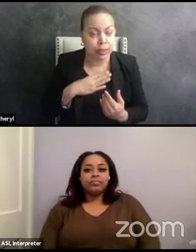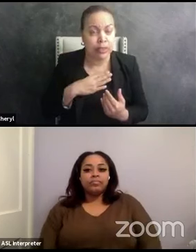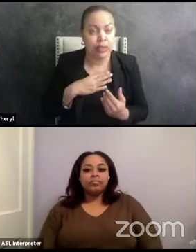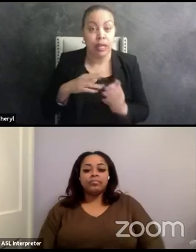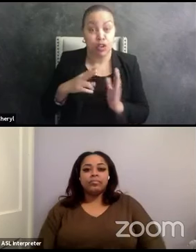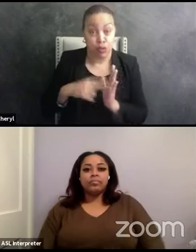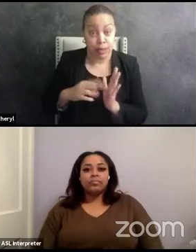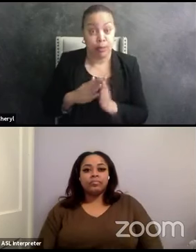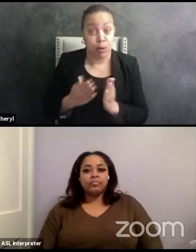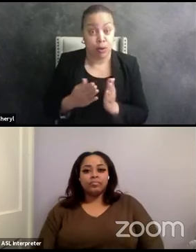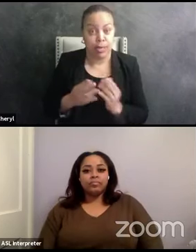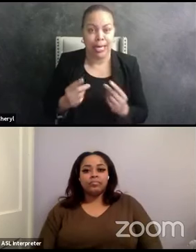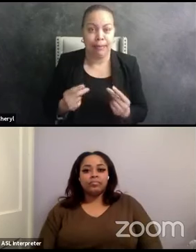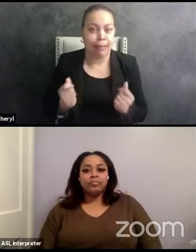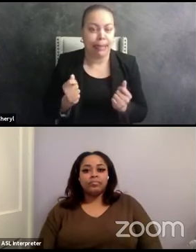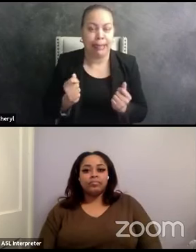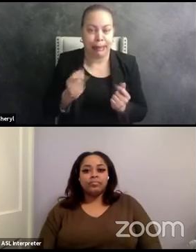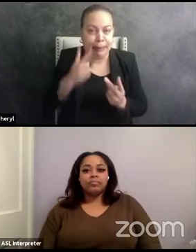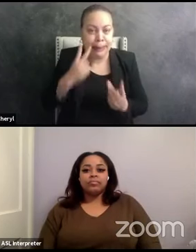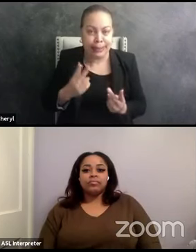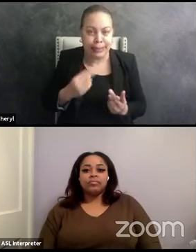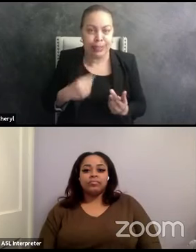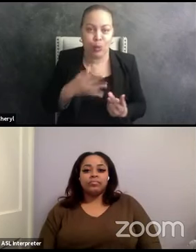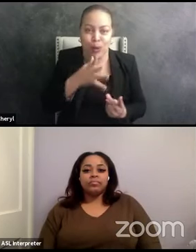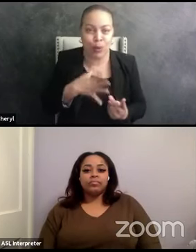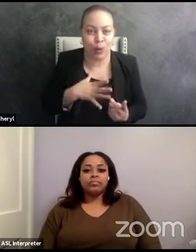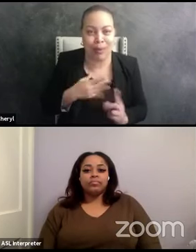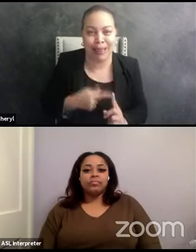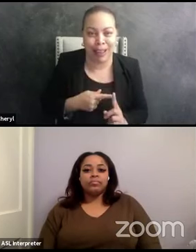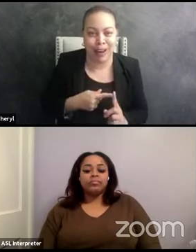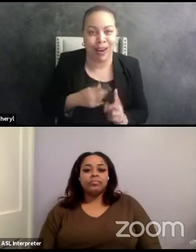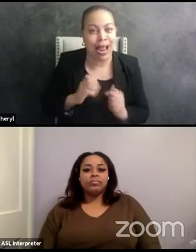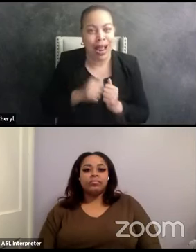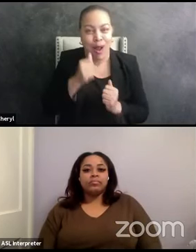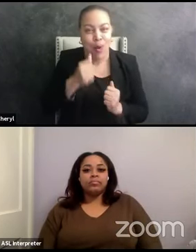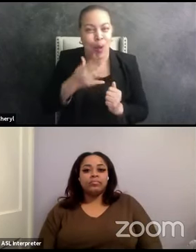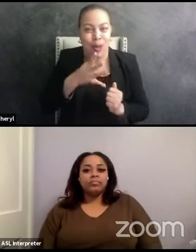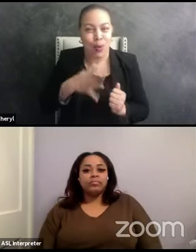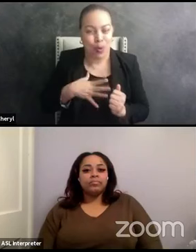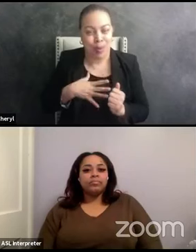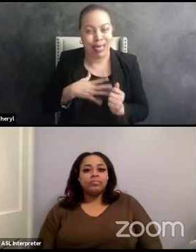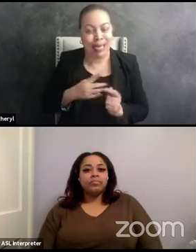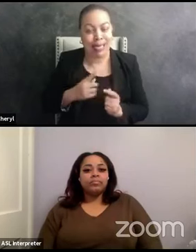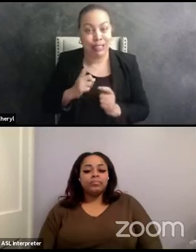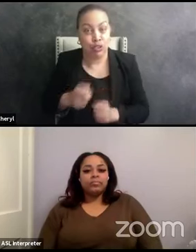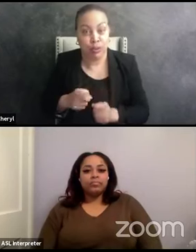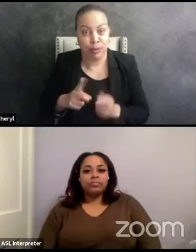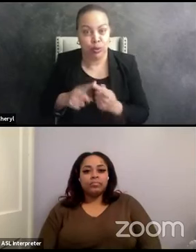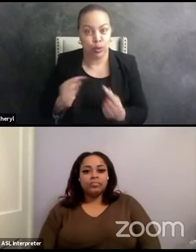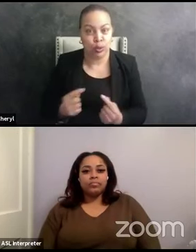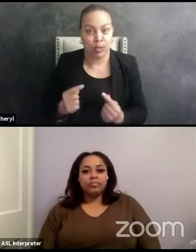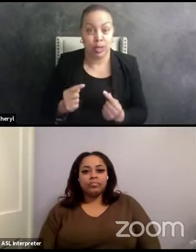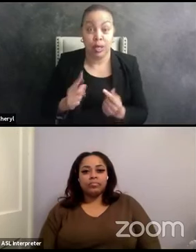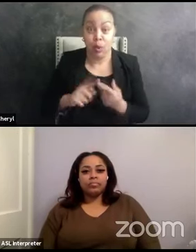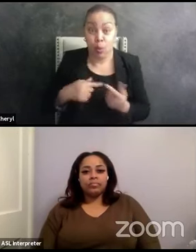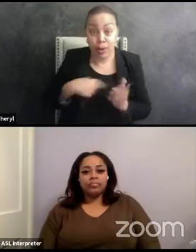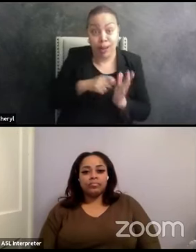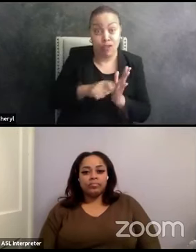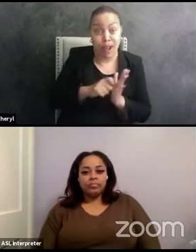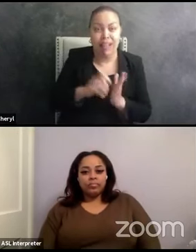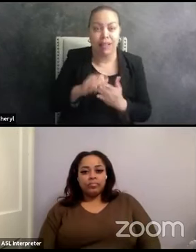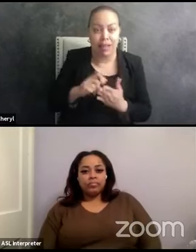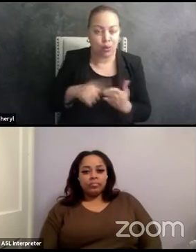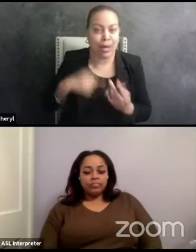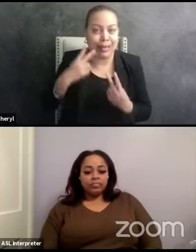book and immediately could see white women in it, right? Could see where white women contribute. And so like when I'm writing, I'm seeing that and not